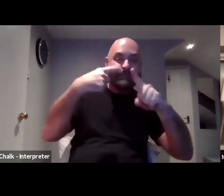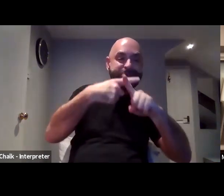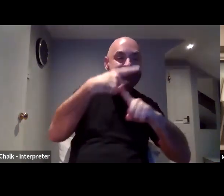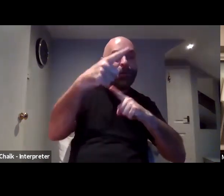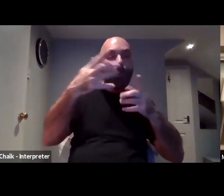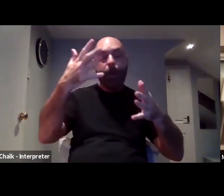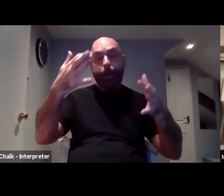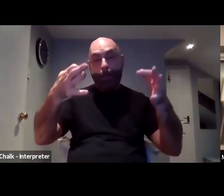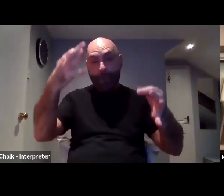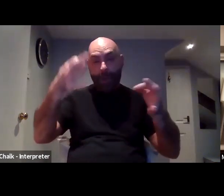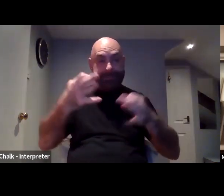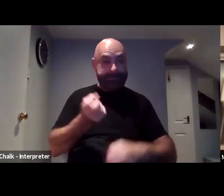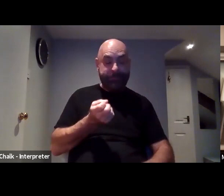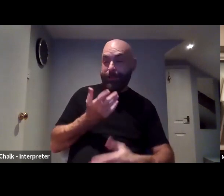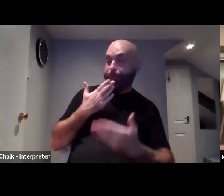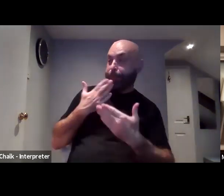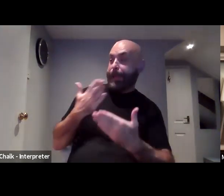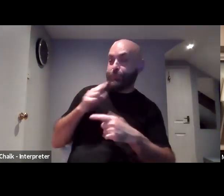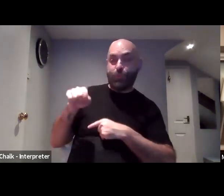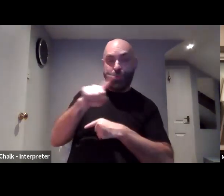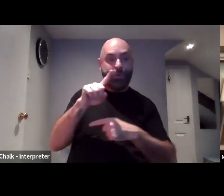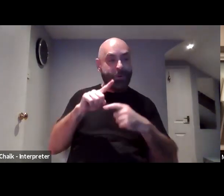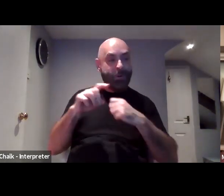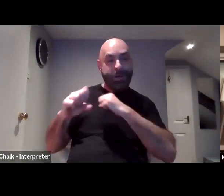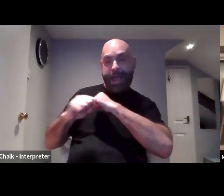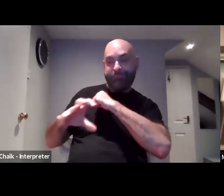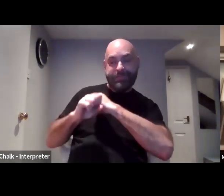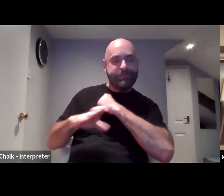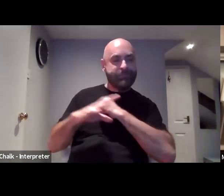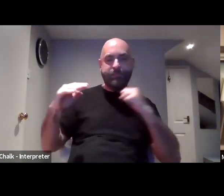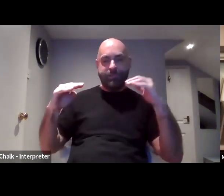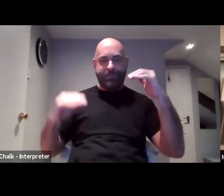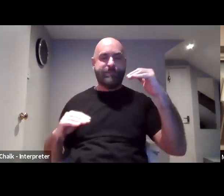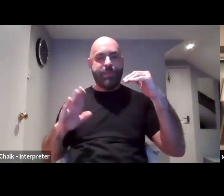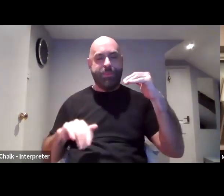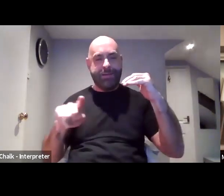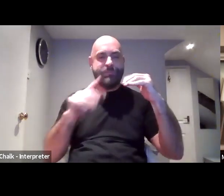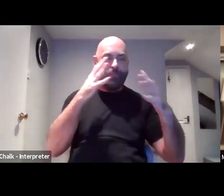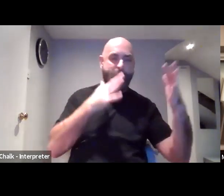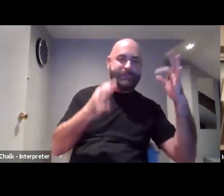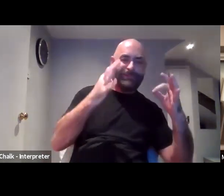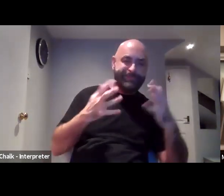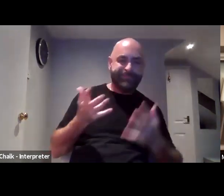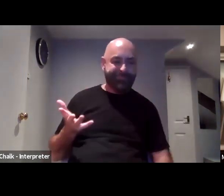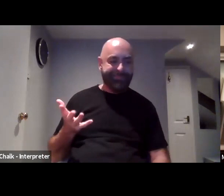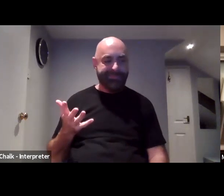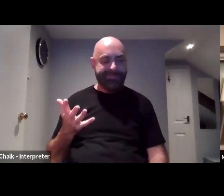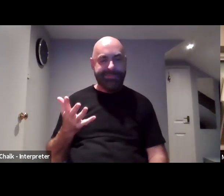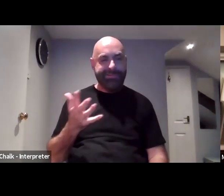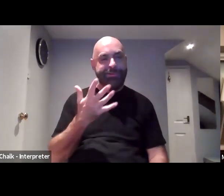are very grateful to advertising executives. They're the only group that's less trusted than politicians.